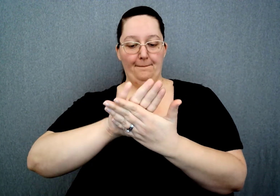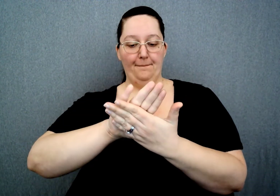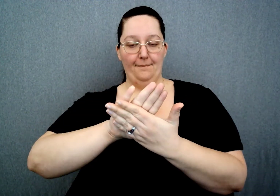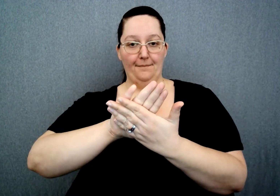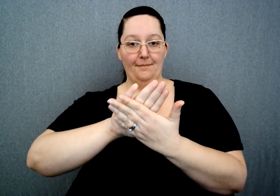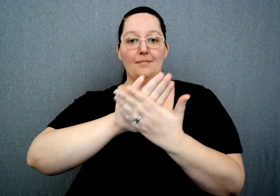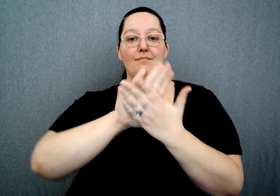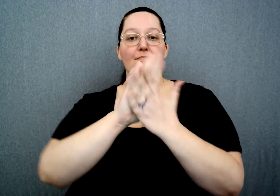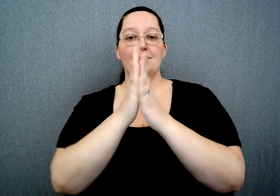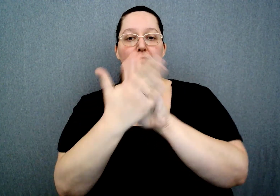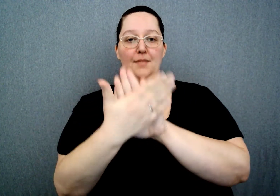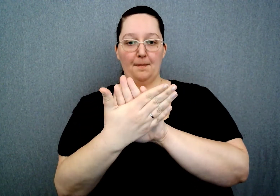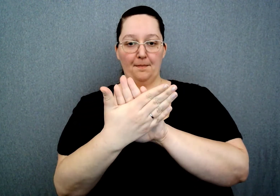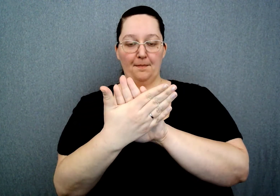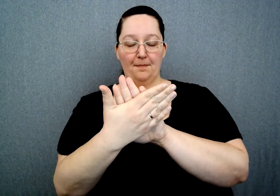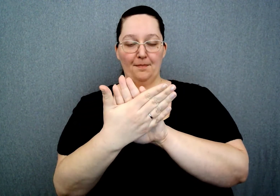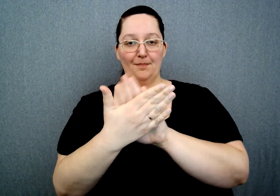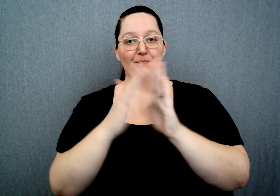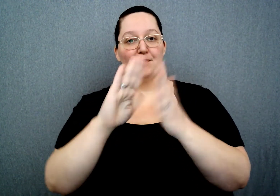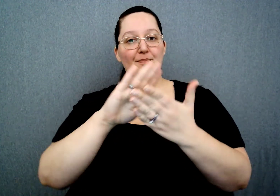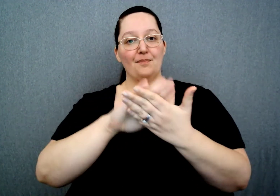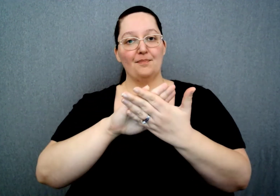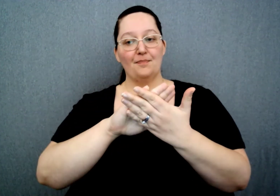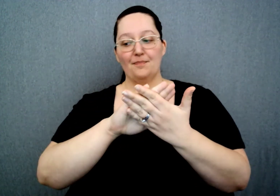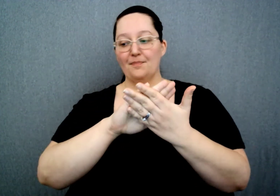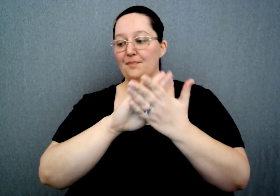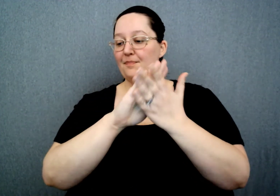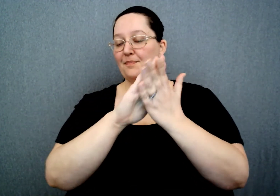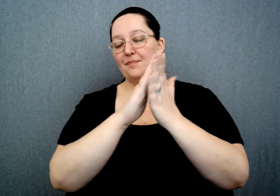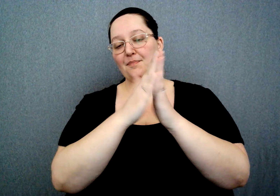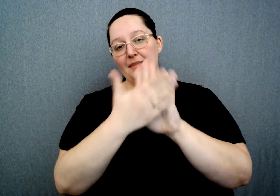in the back, and then flip forward. Become.